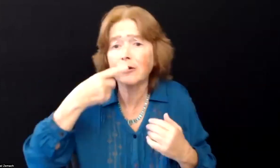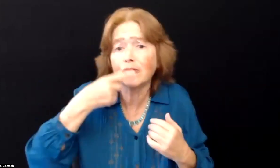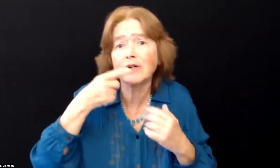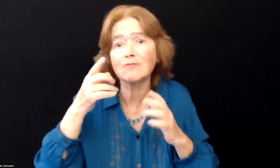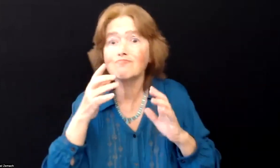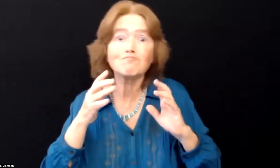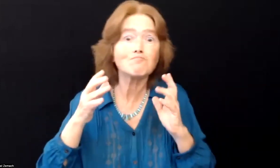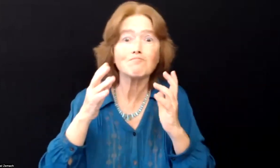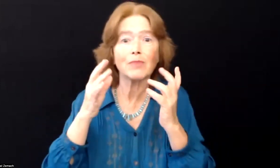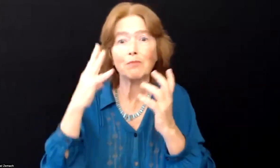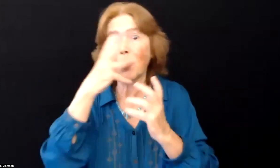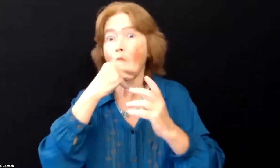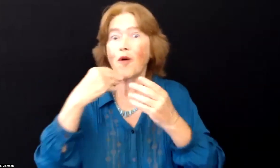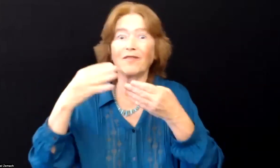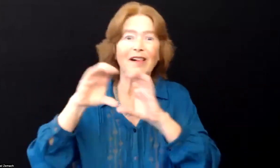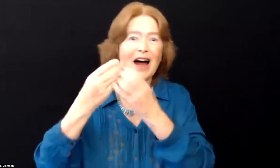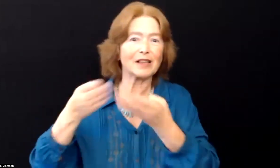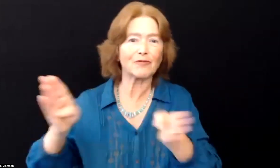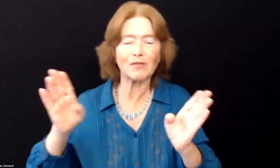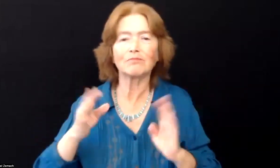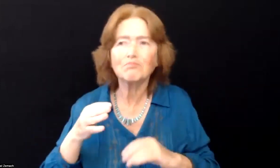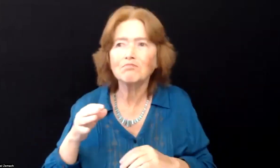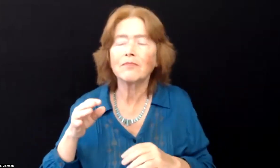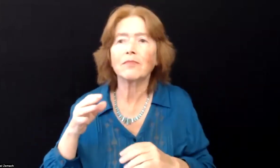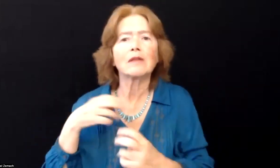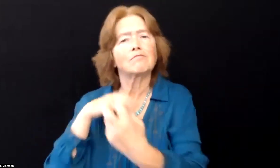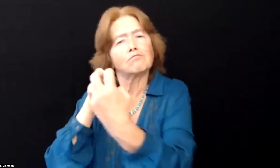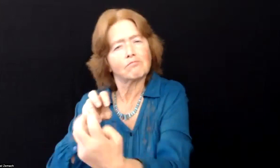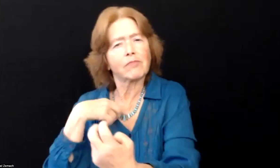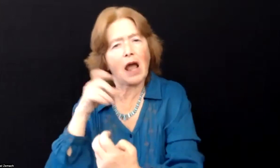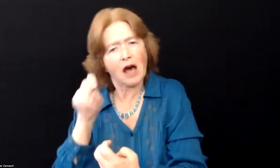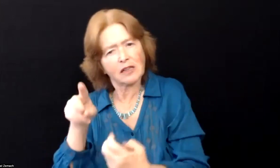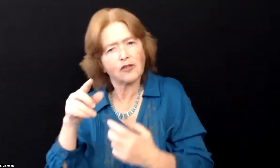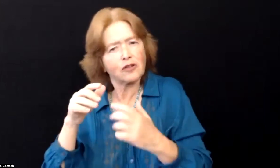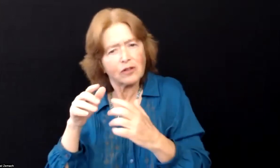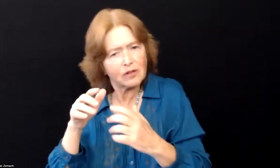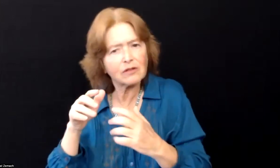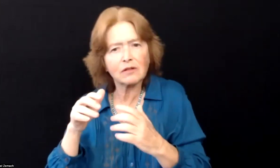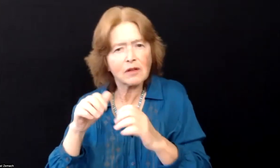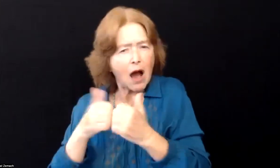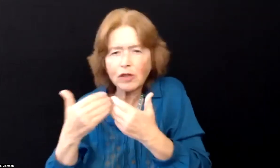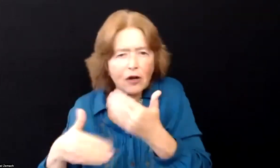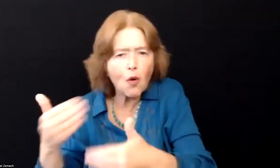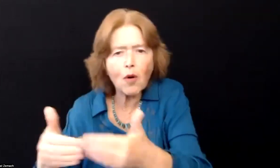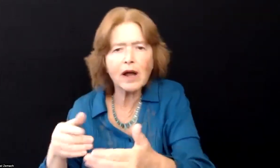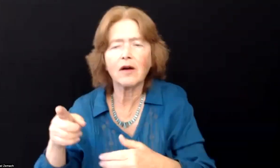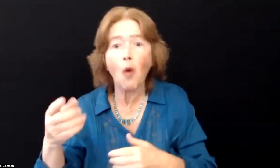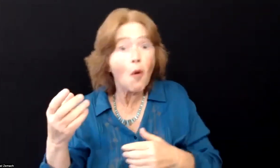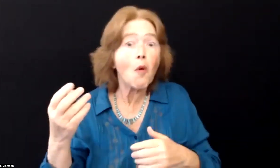teacher, and she had a young, new hearing teacher who had her in her class along with